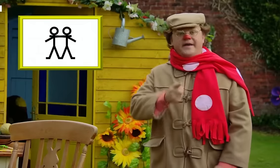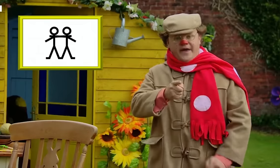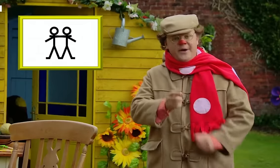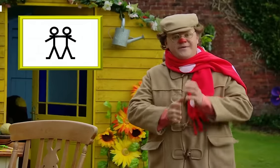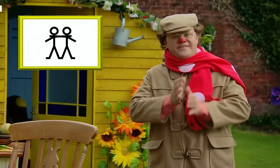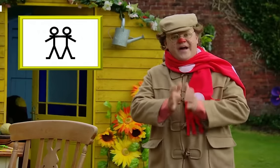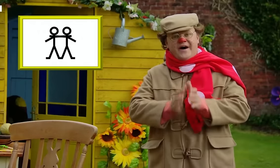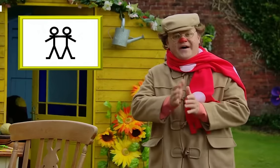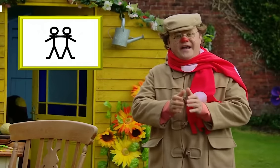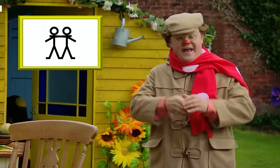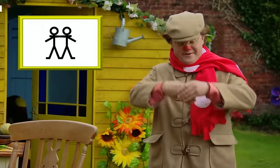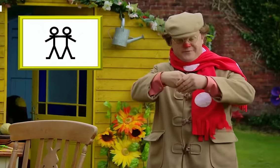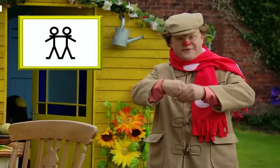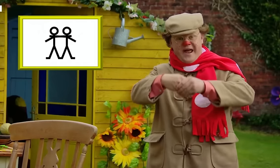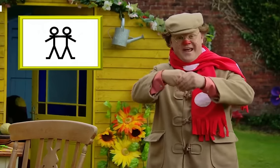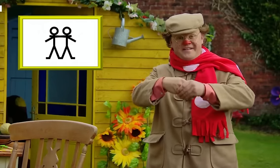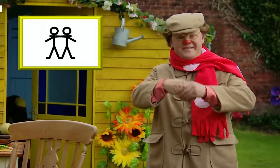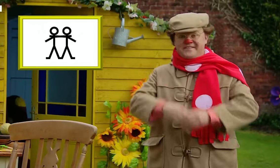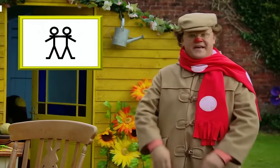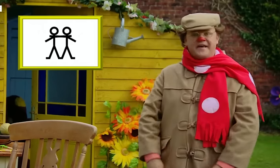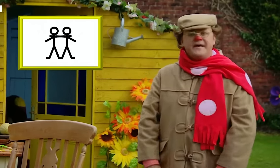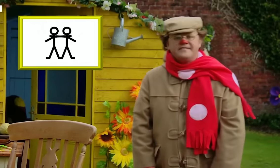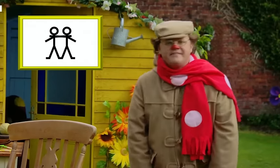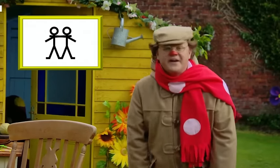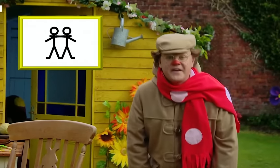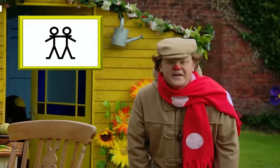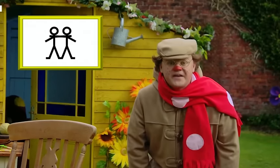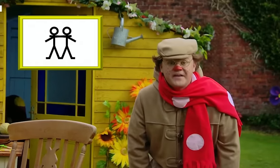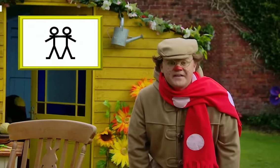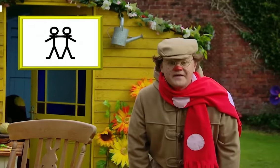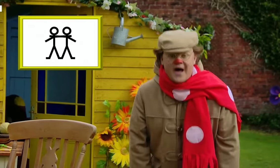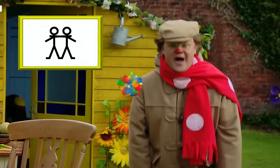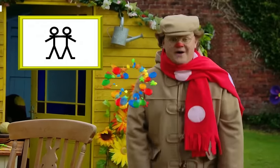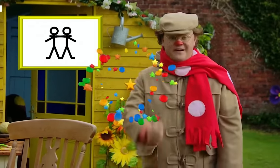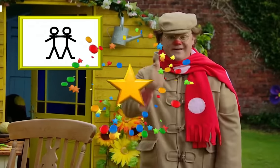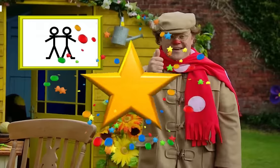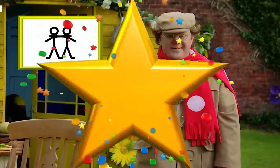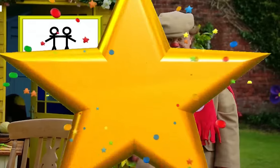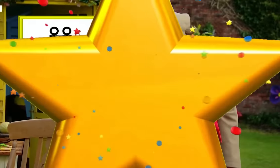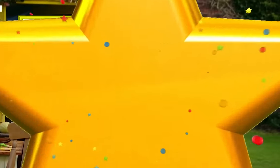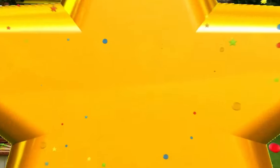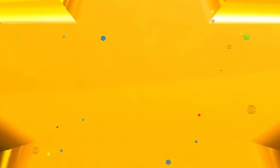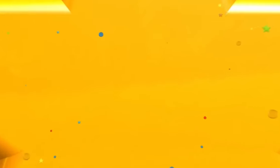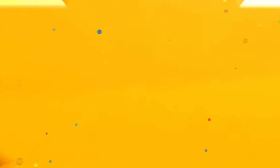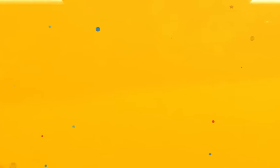you sign friends. Let's have a look. Oh, very good.